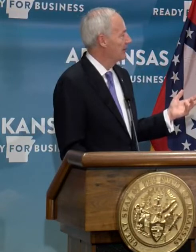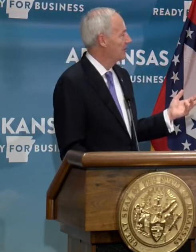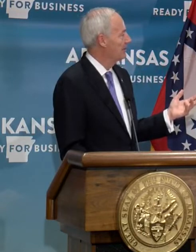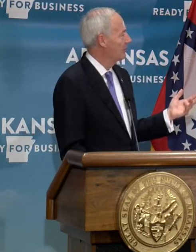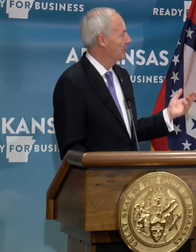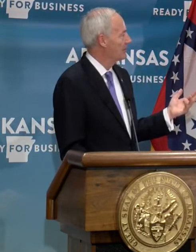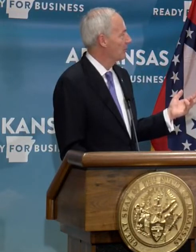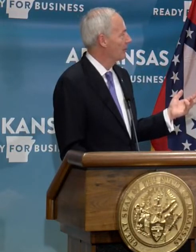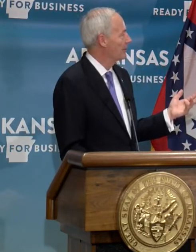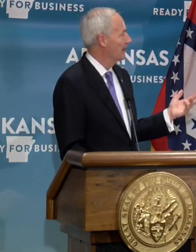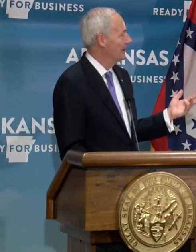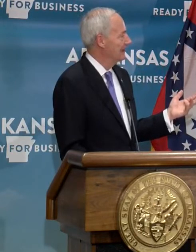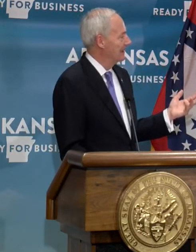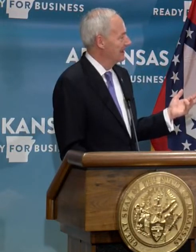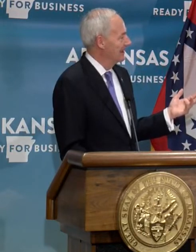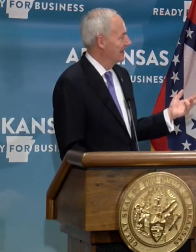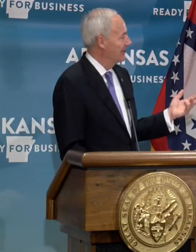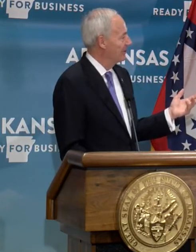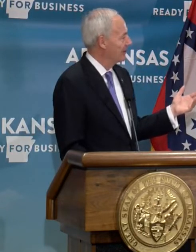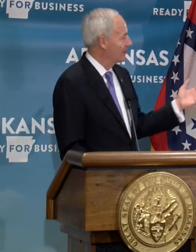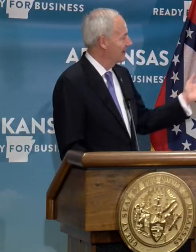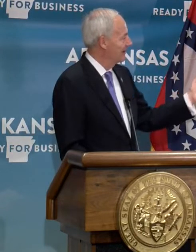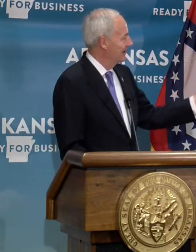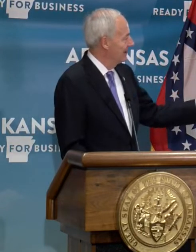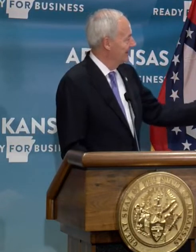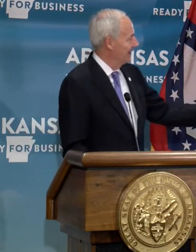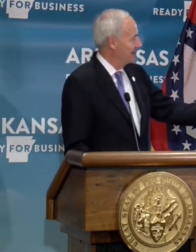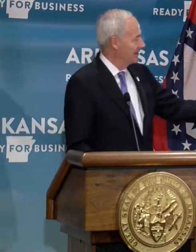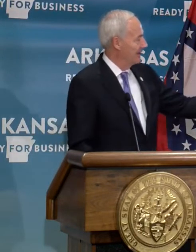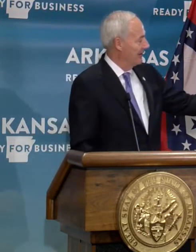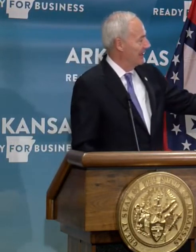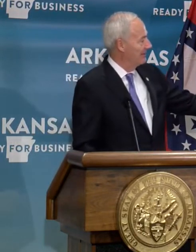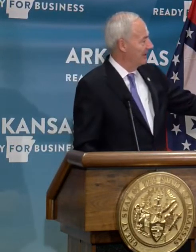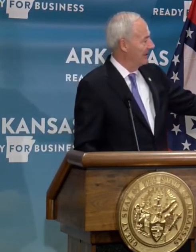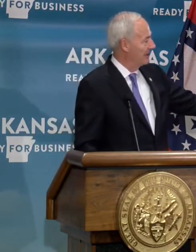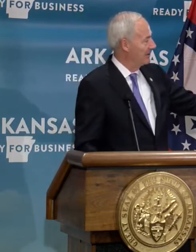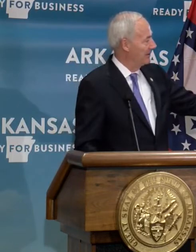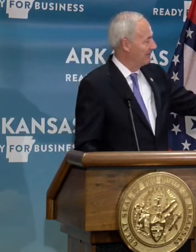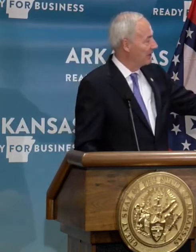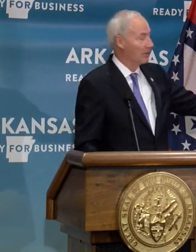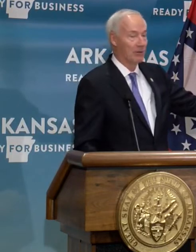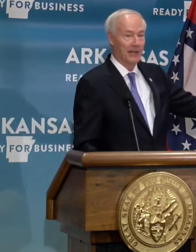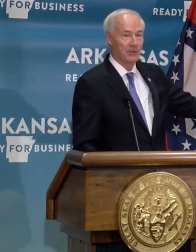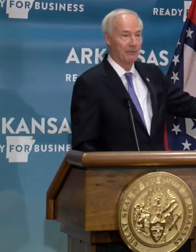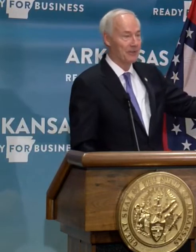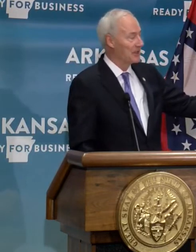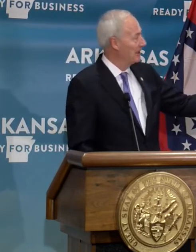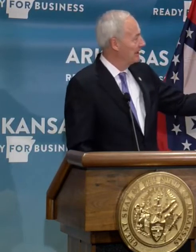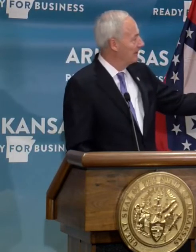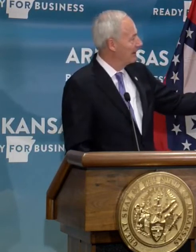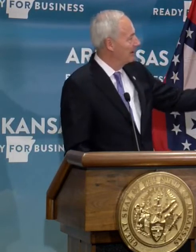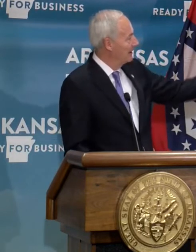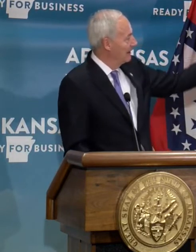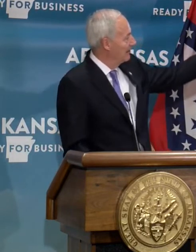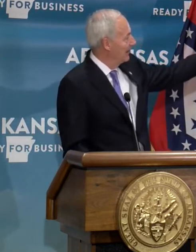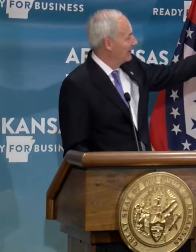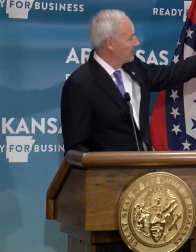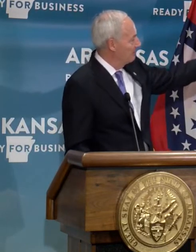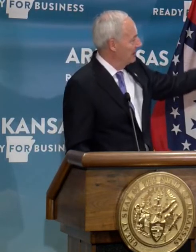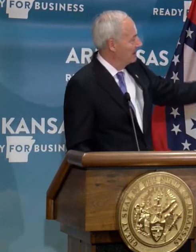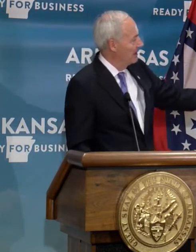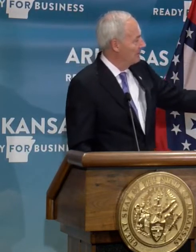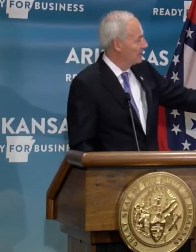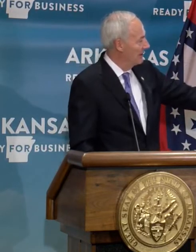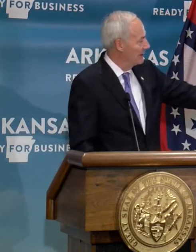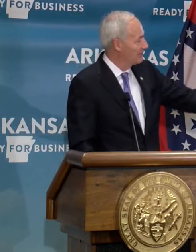southeast region, which is Forest City, you can see that they have a federal correctional facility there. They had